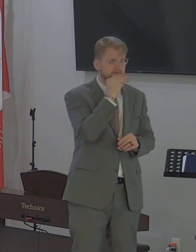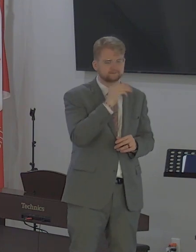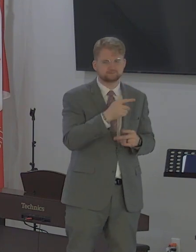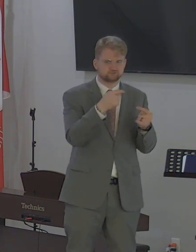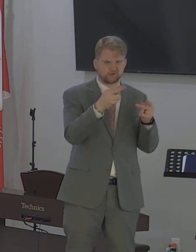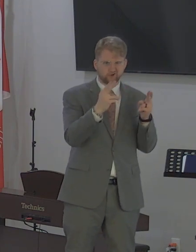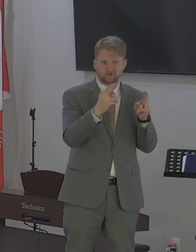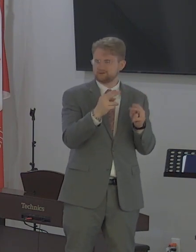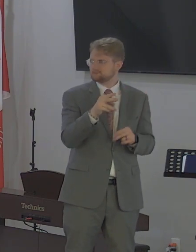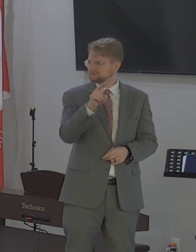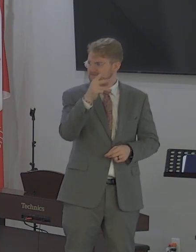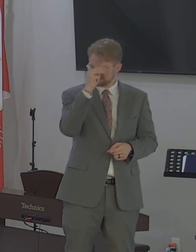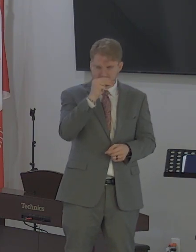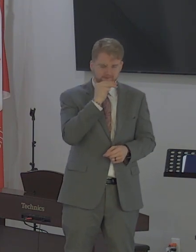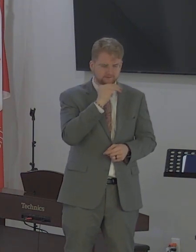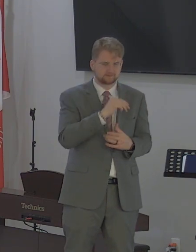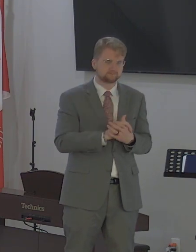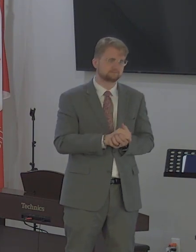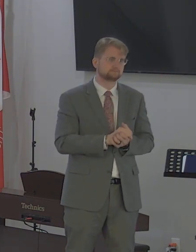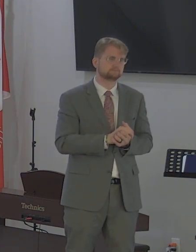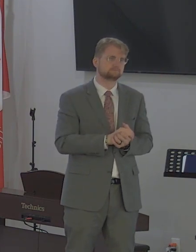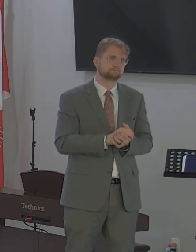to hurry. 2 Timothy. Go to 2 Timothy with me.